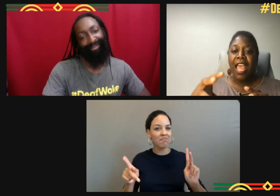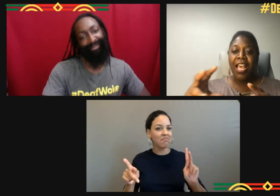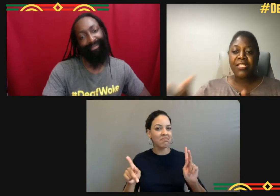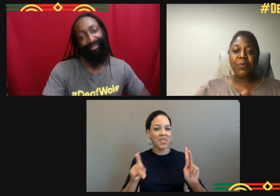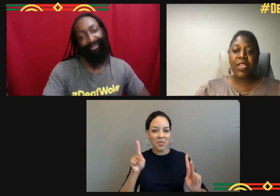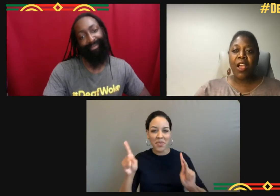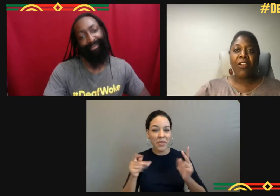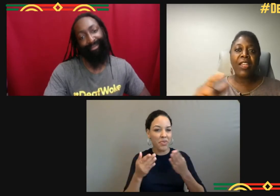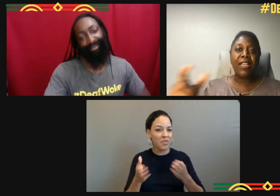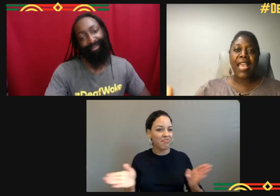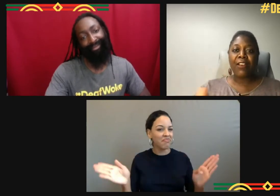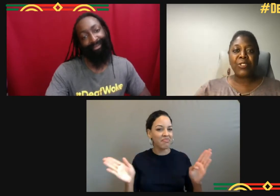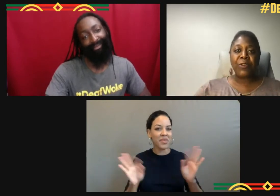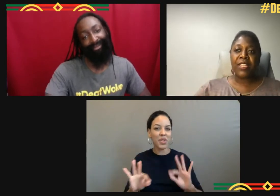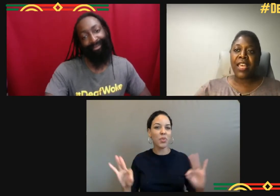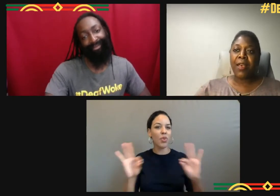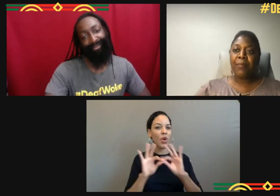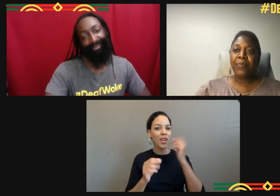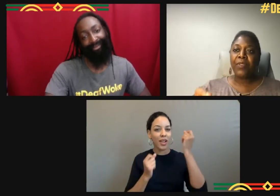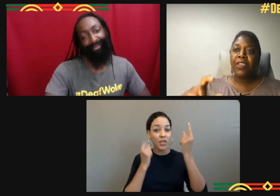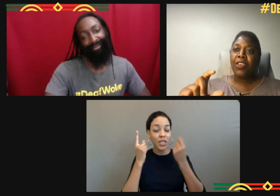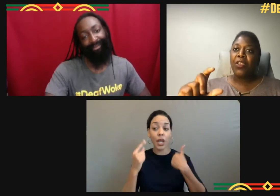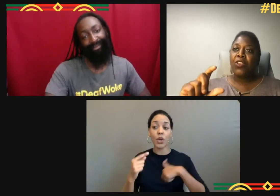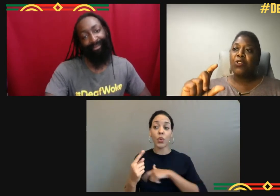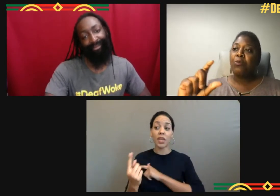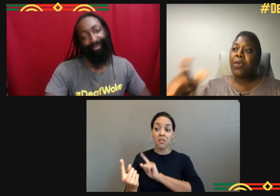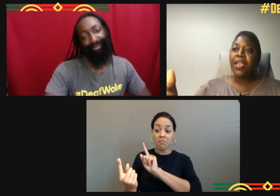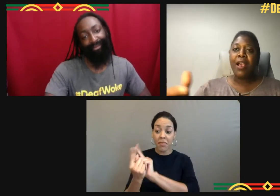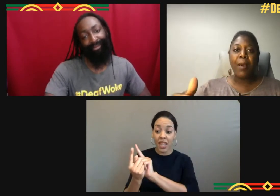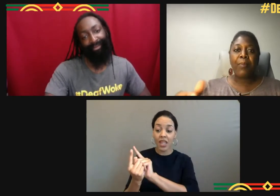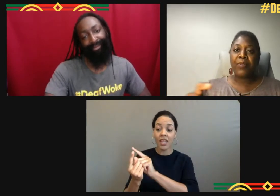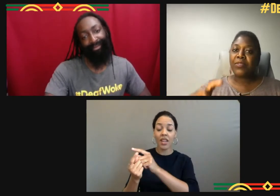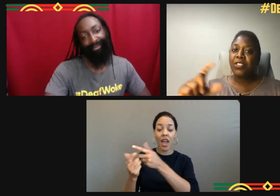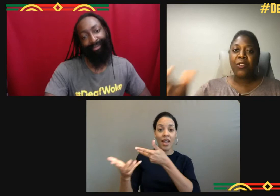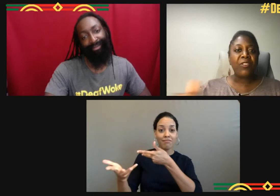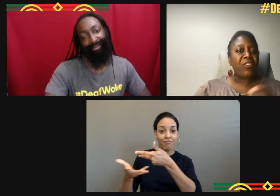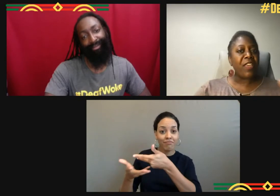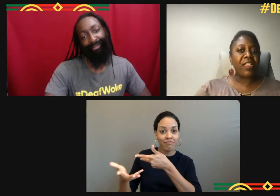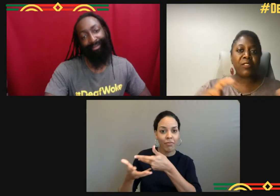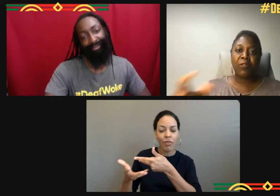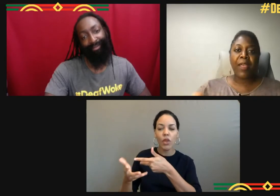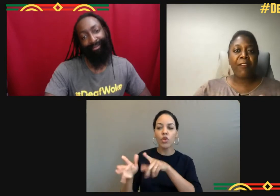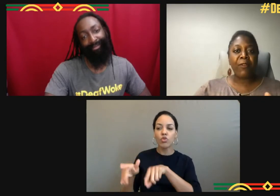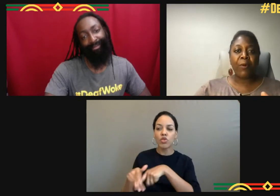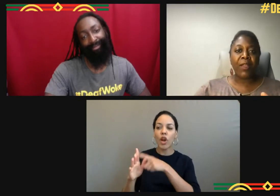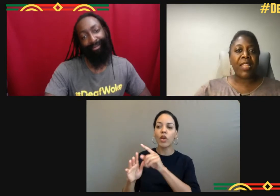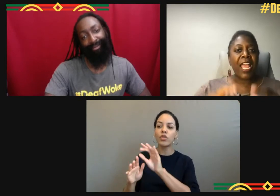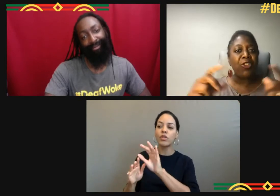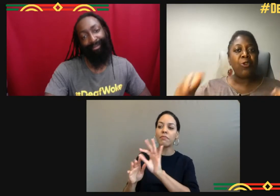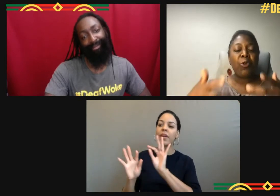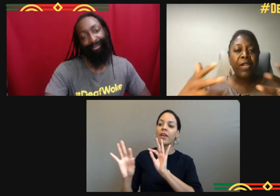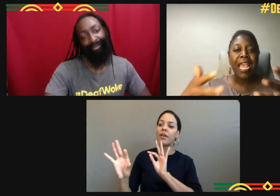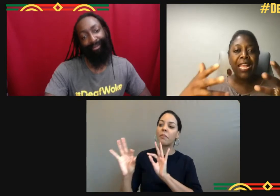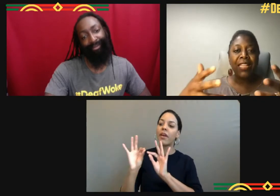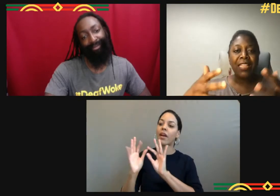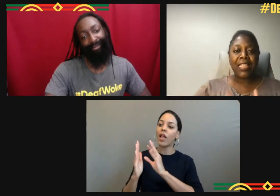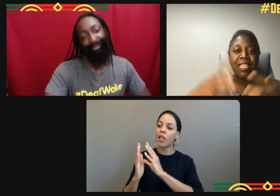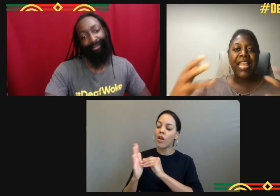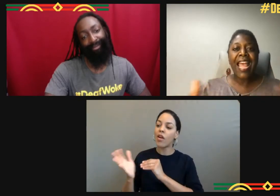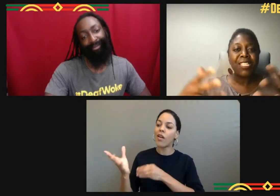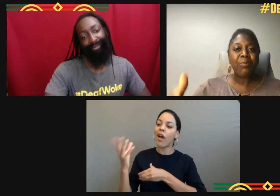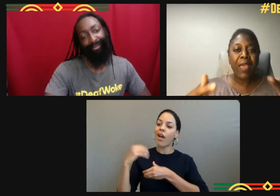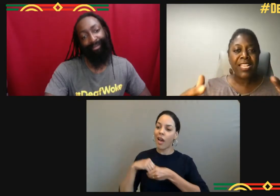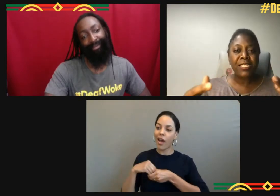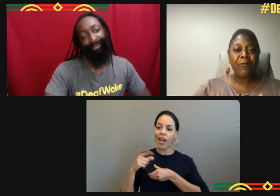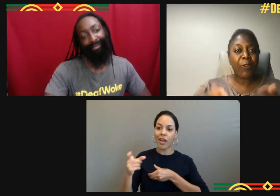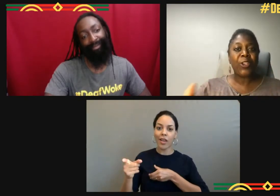And as we are encountering them, you pick up certain things from everyone and you create